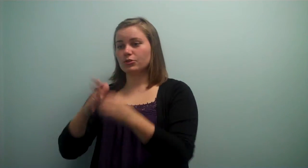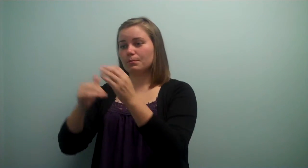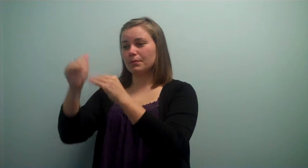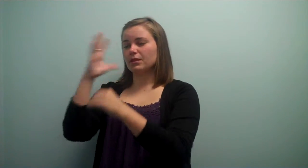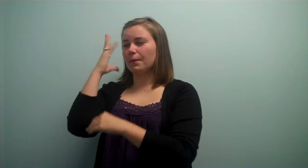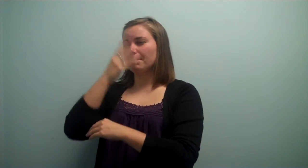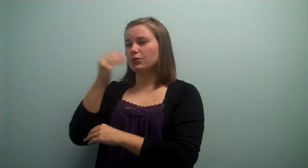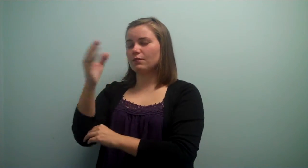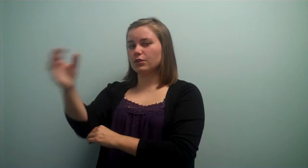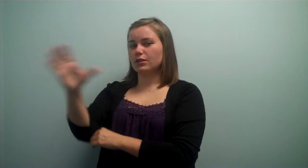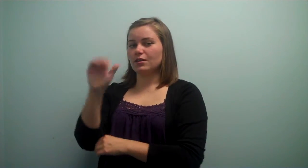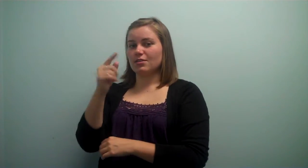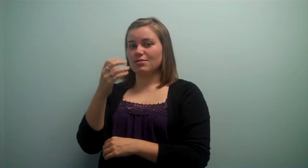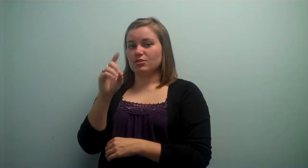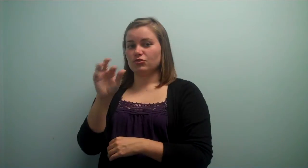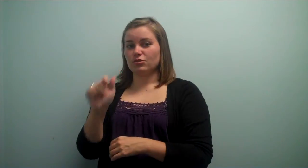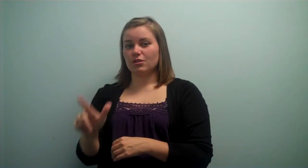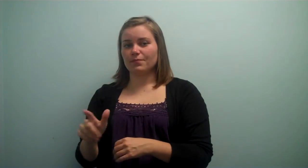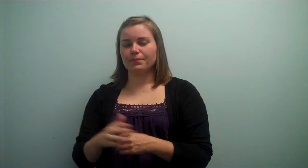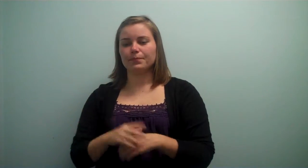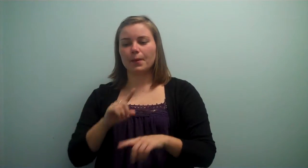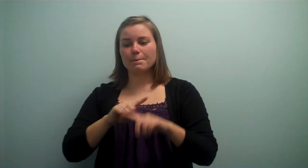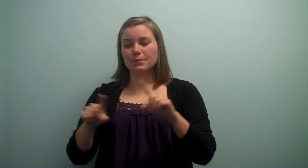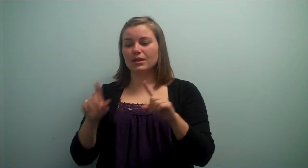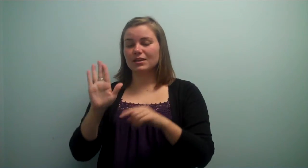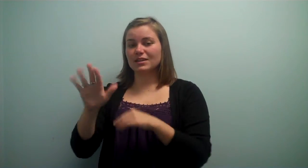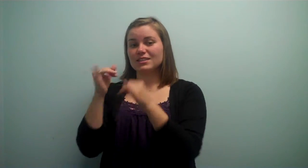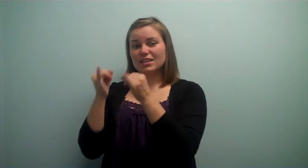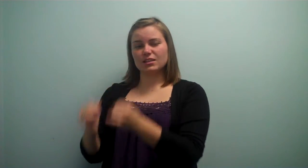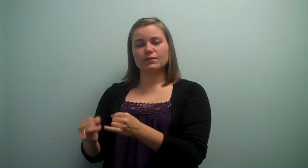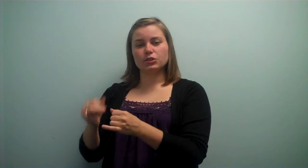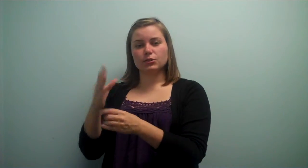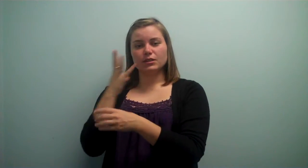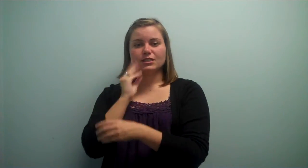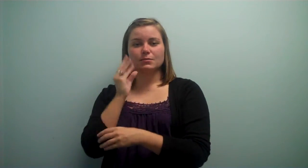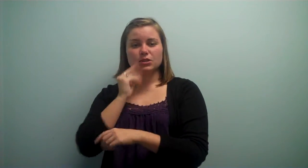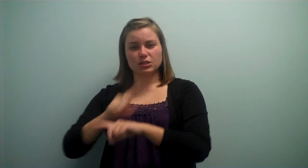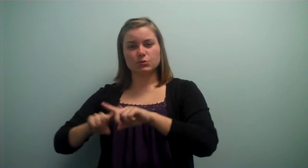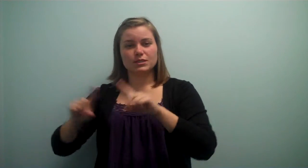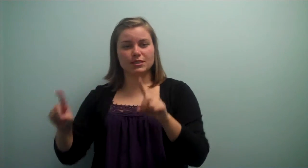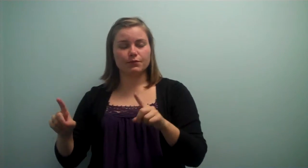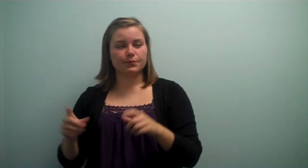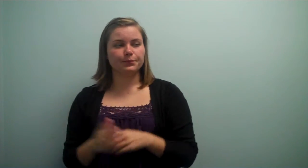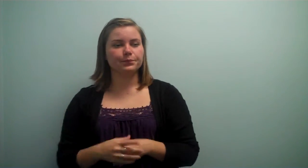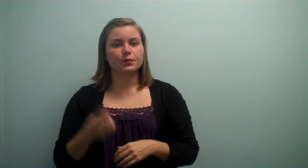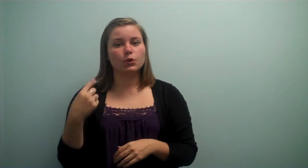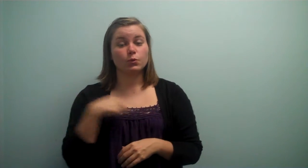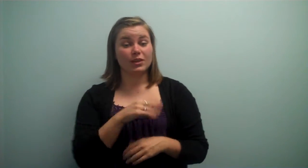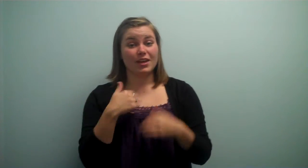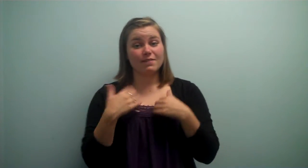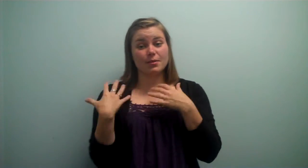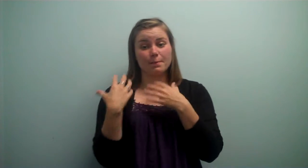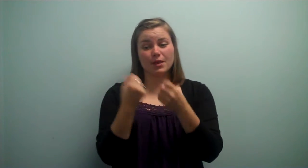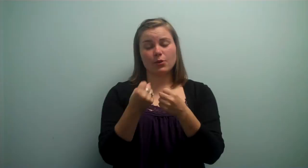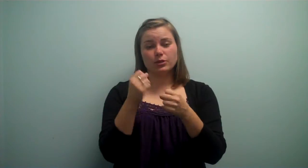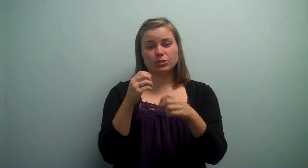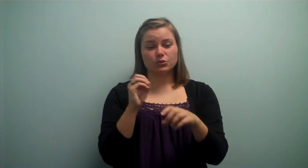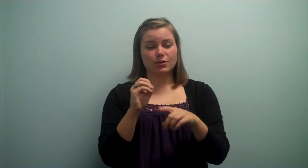cathedral. But his inner experience was quite different. We do have the power to affect our own